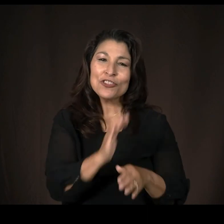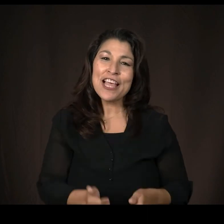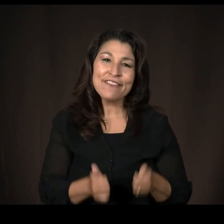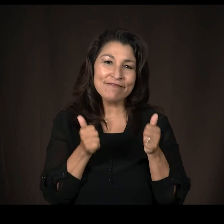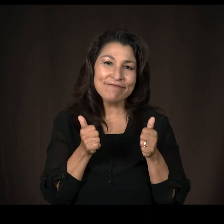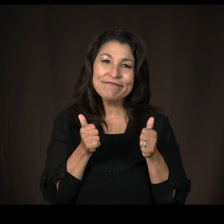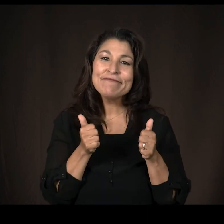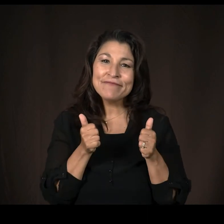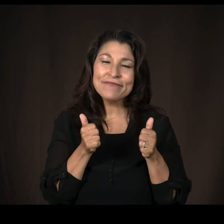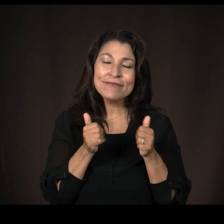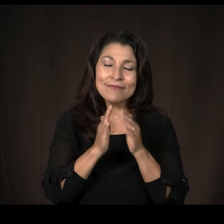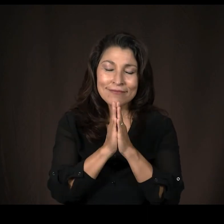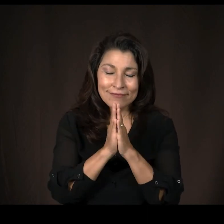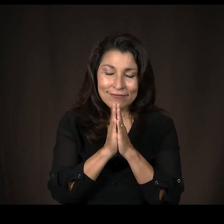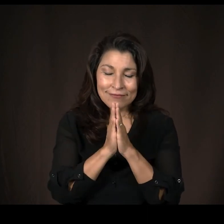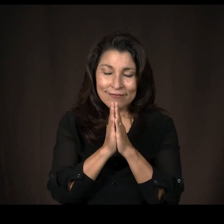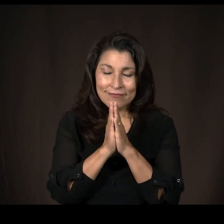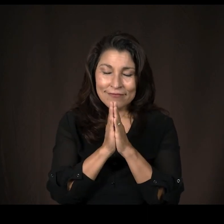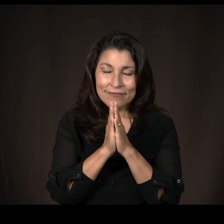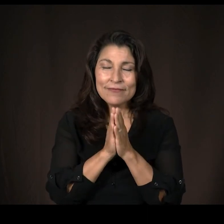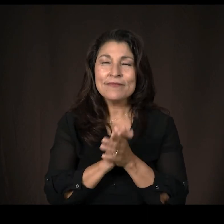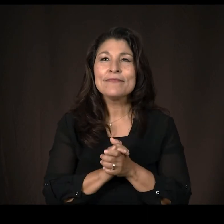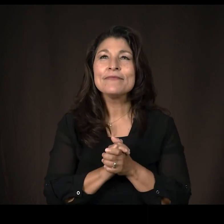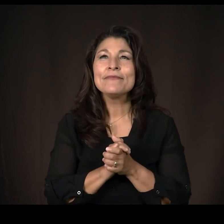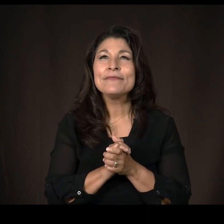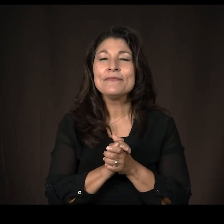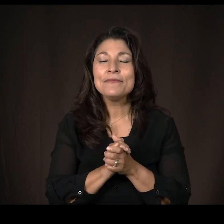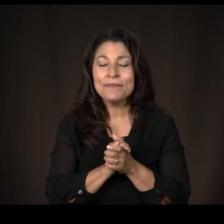life. Let's pray.